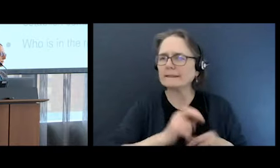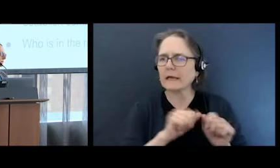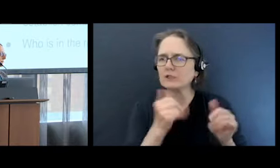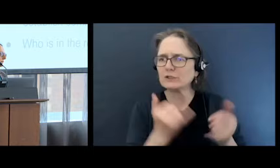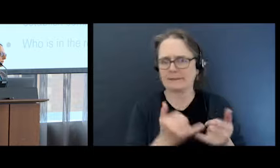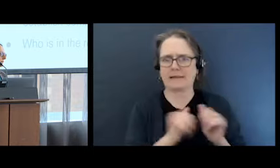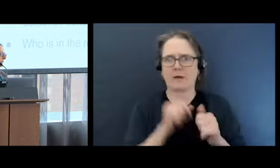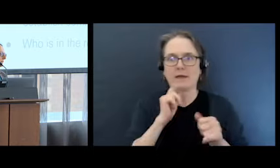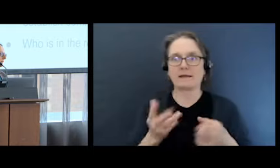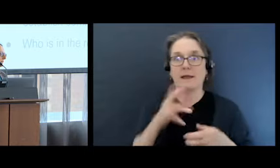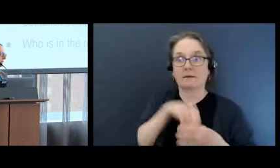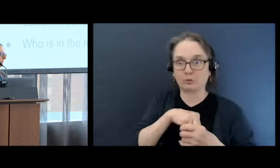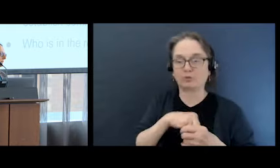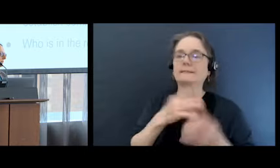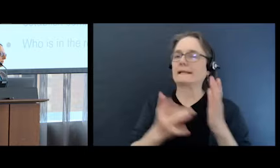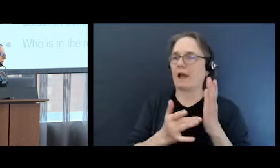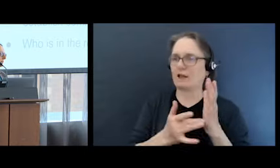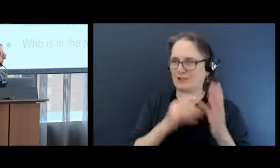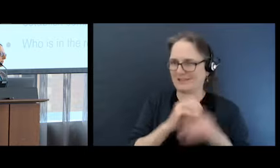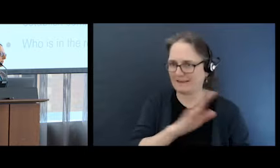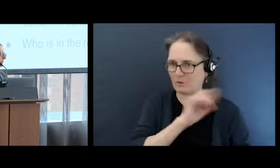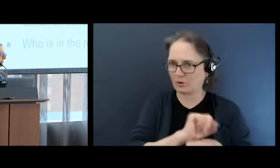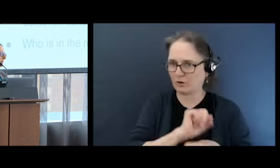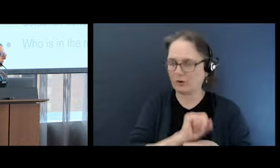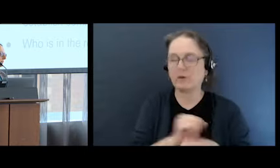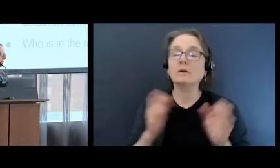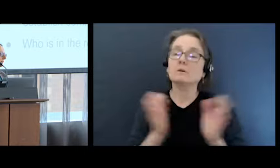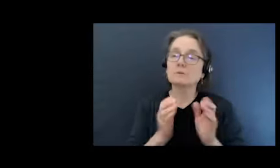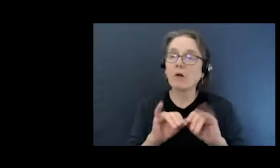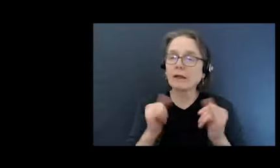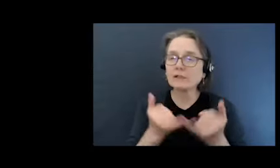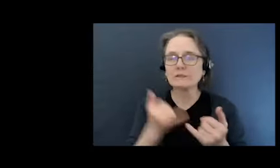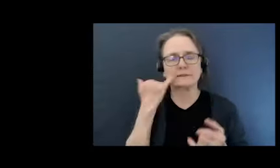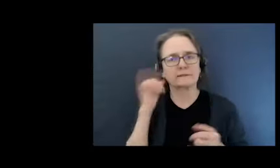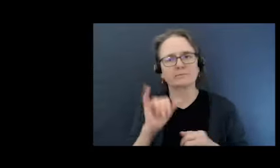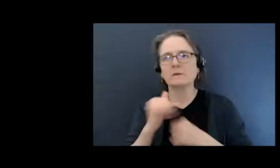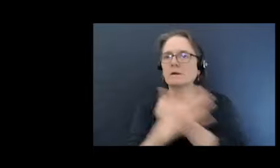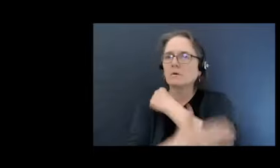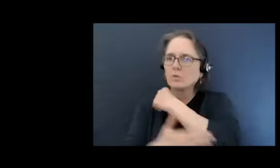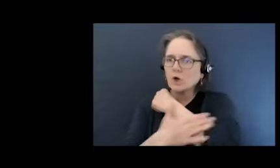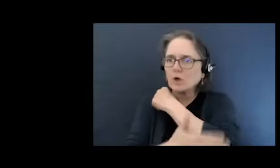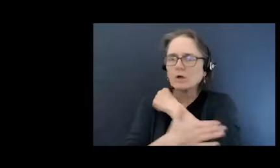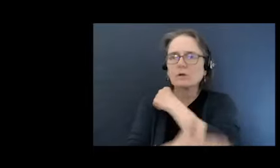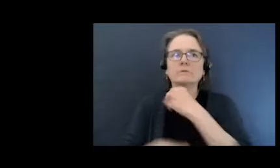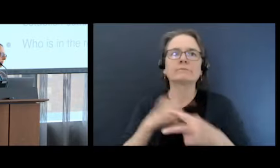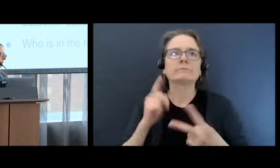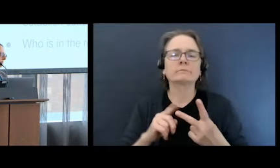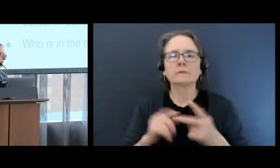technologies. So small agencies touches rural, small urban, and a lot of specialized